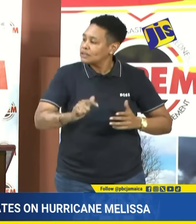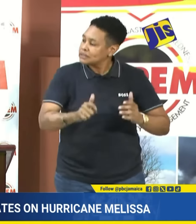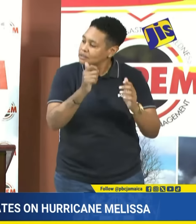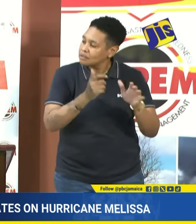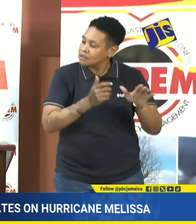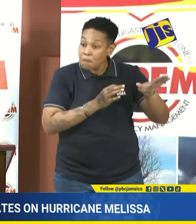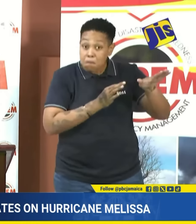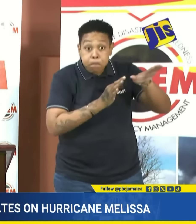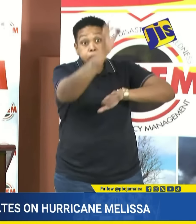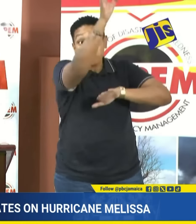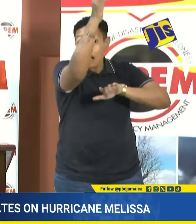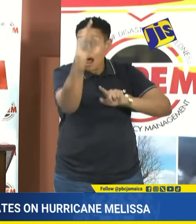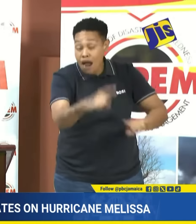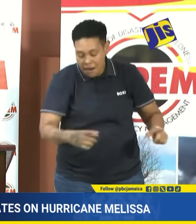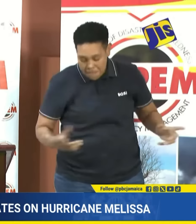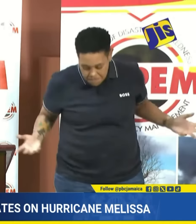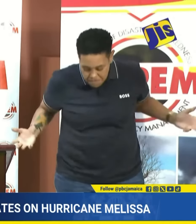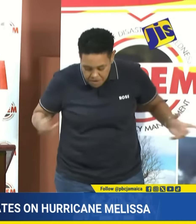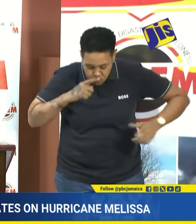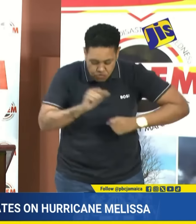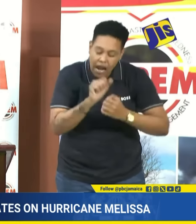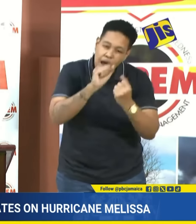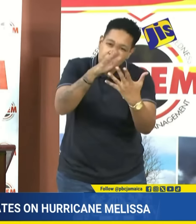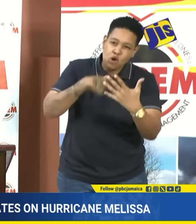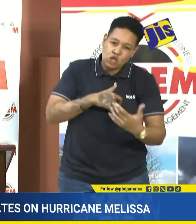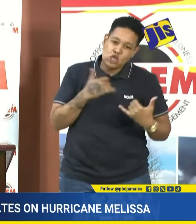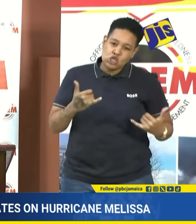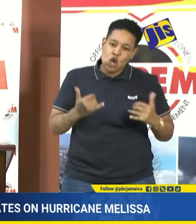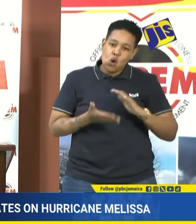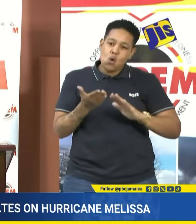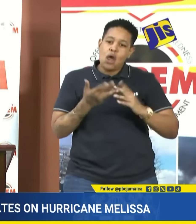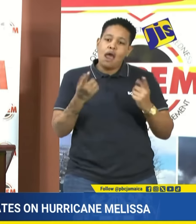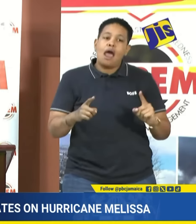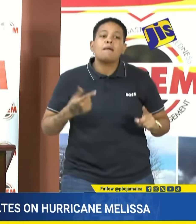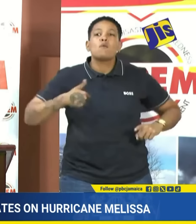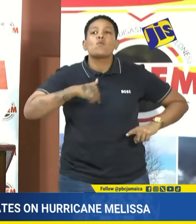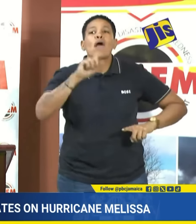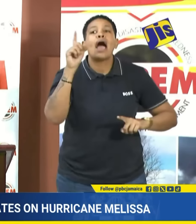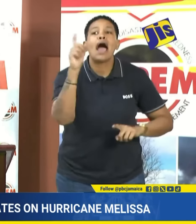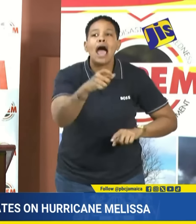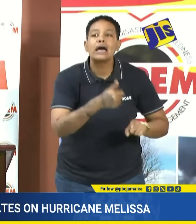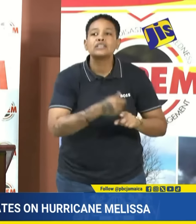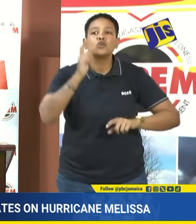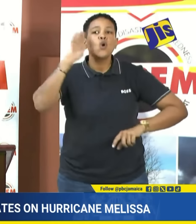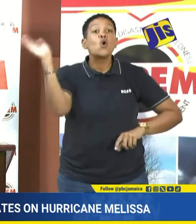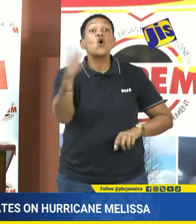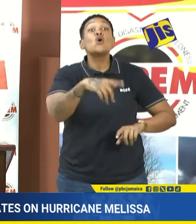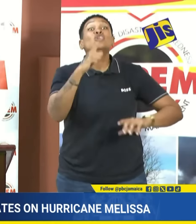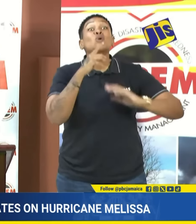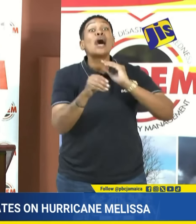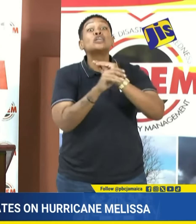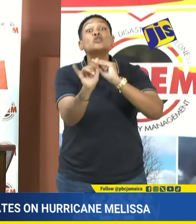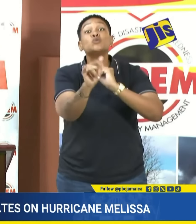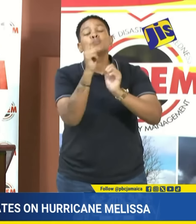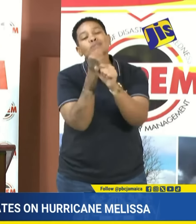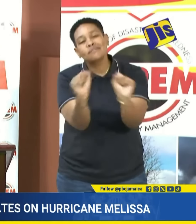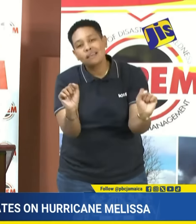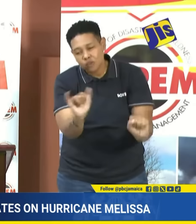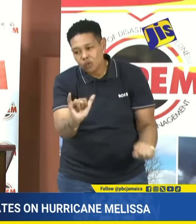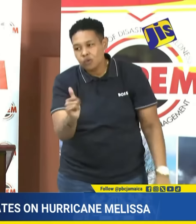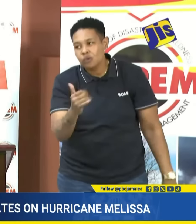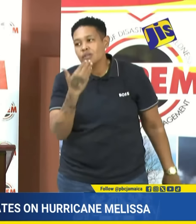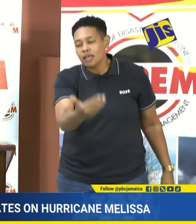passage of this storm as it approaches us. And we just ask you all to also be